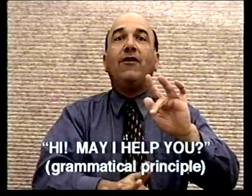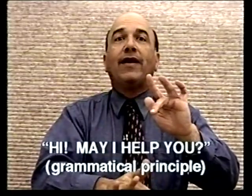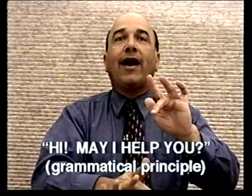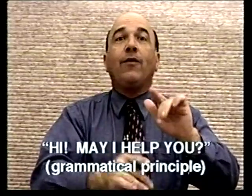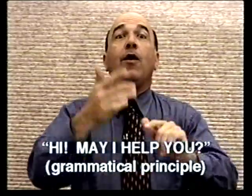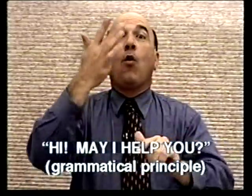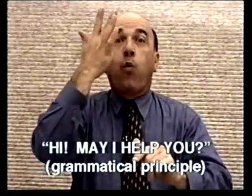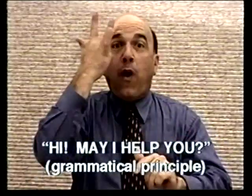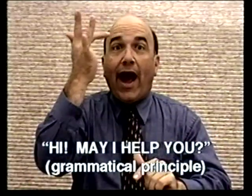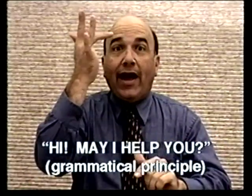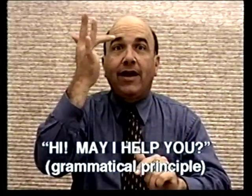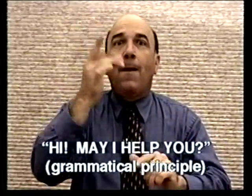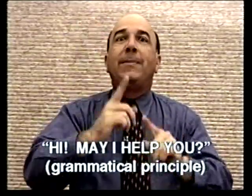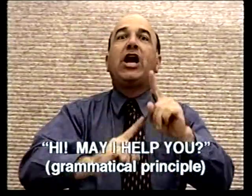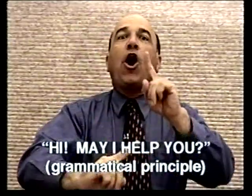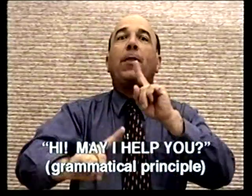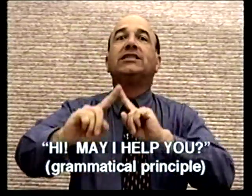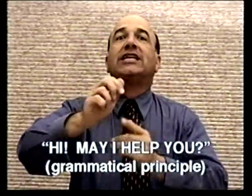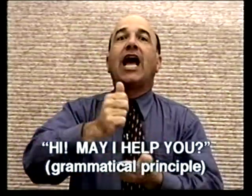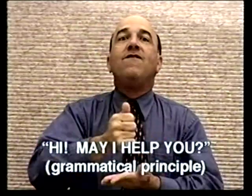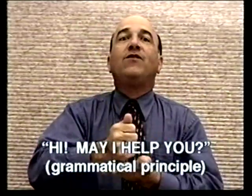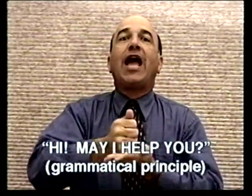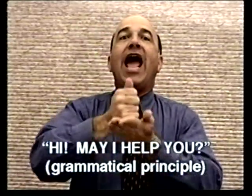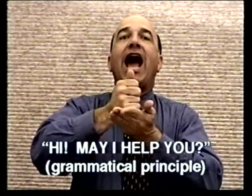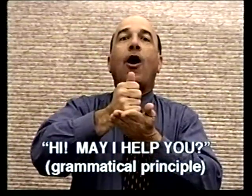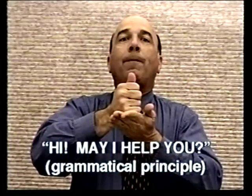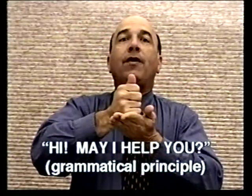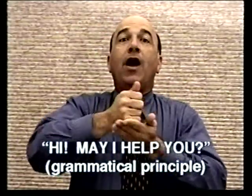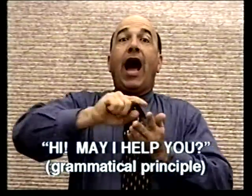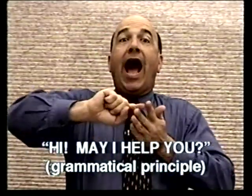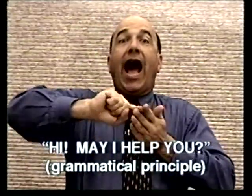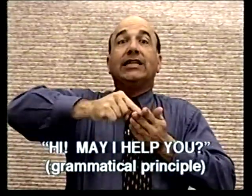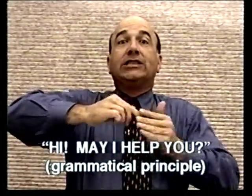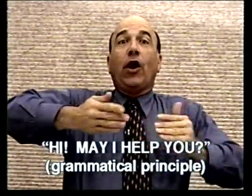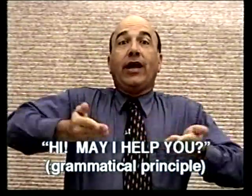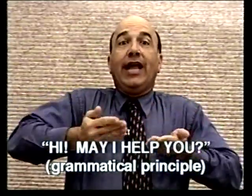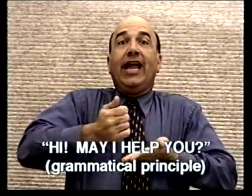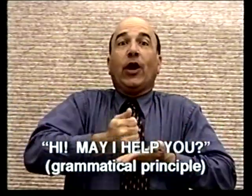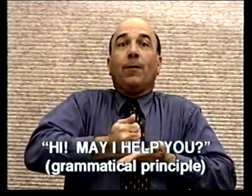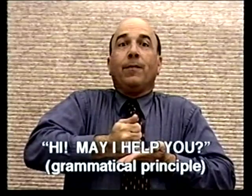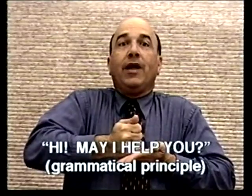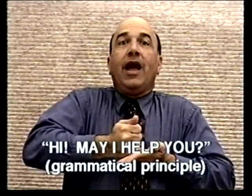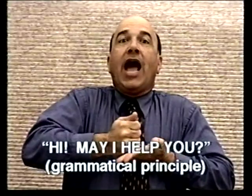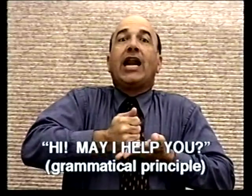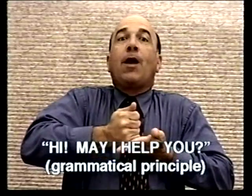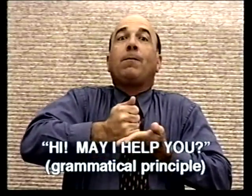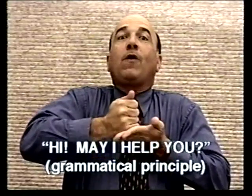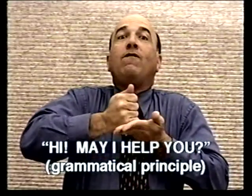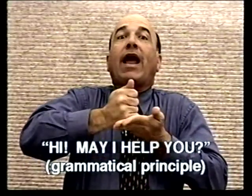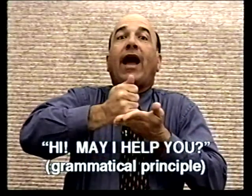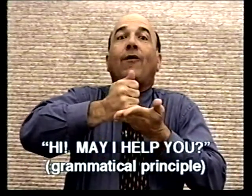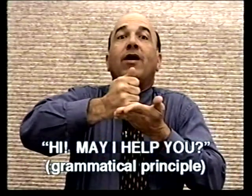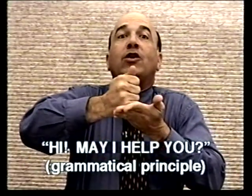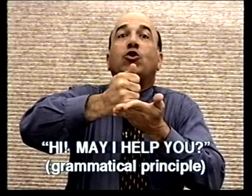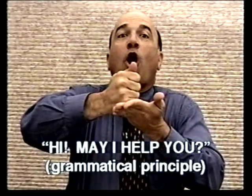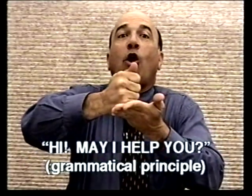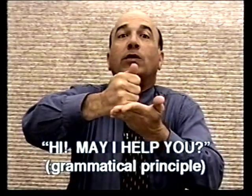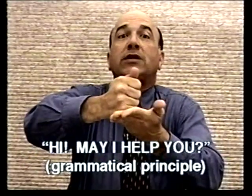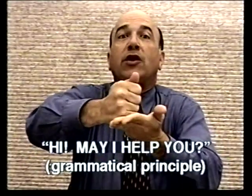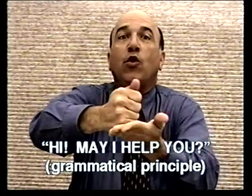left out. Why? Because the sign for help. I start here, and I move out towards